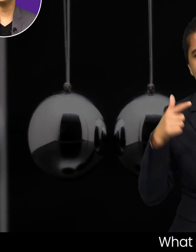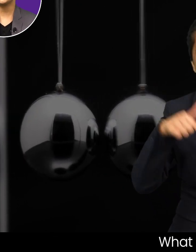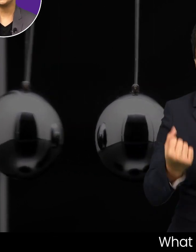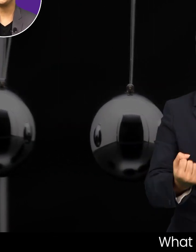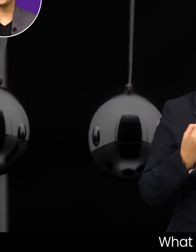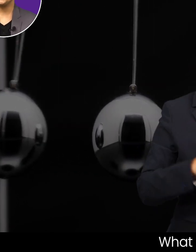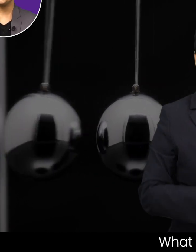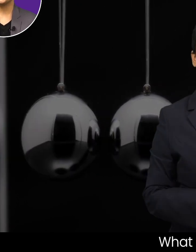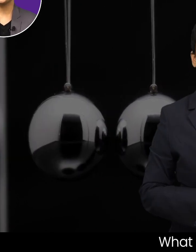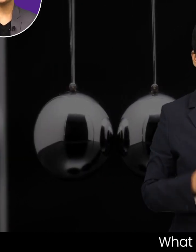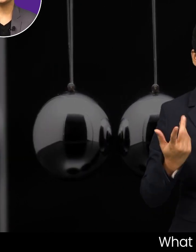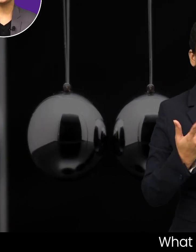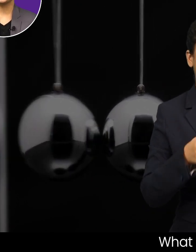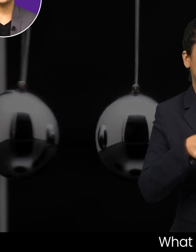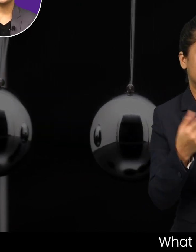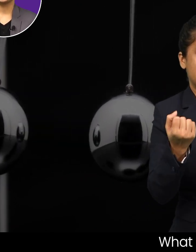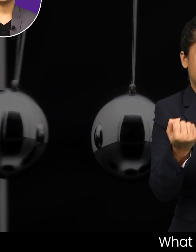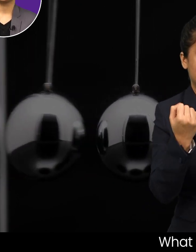What is this energy?